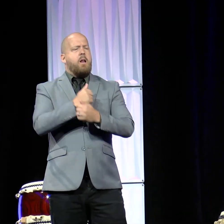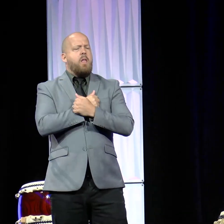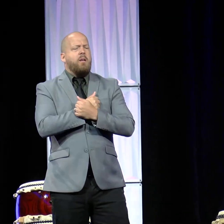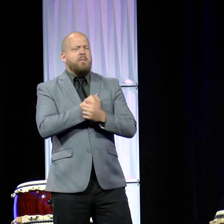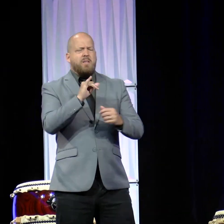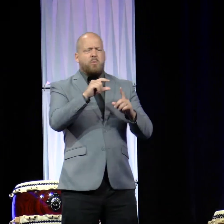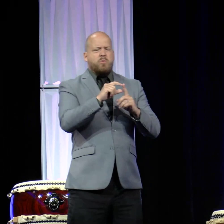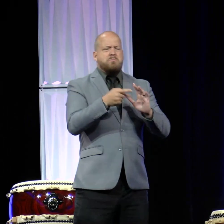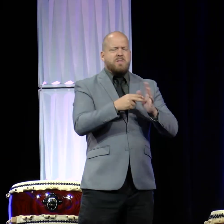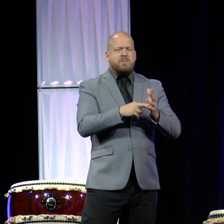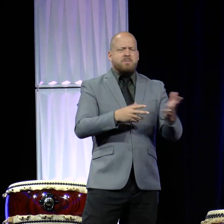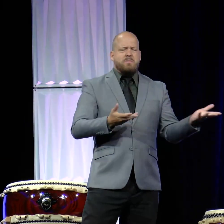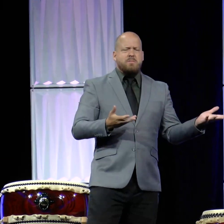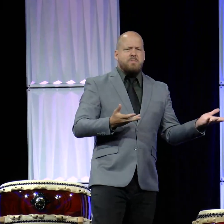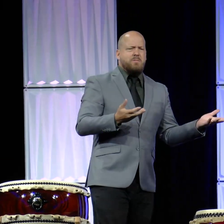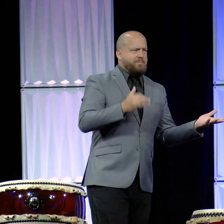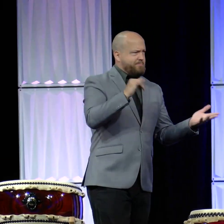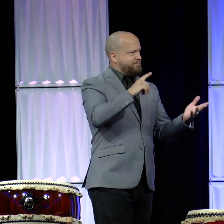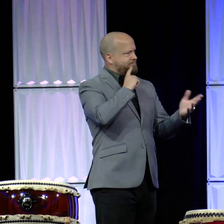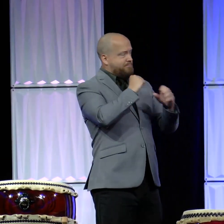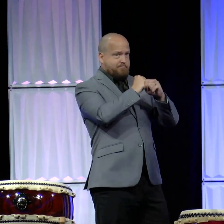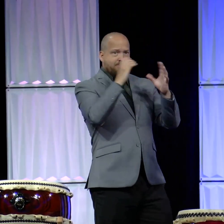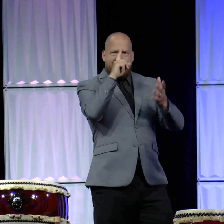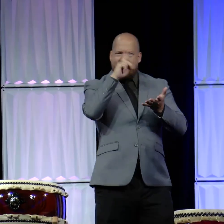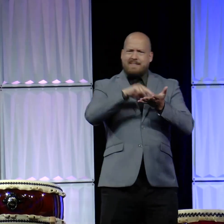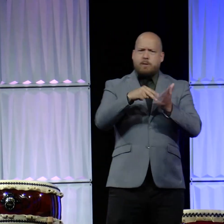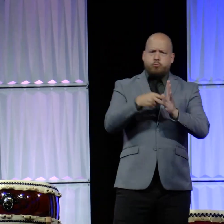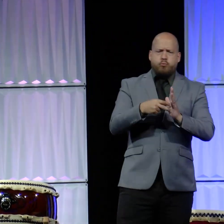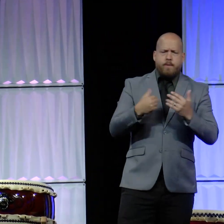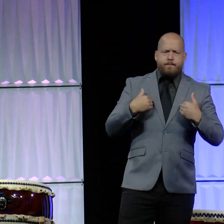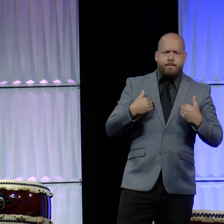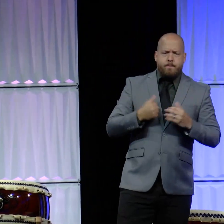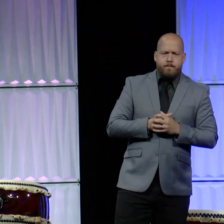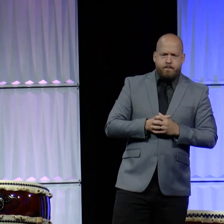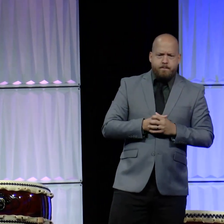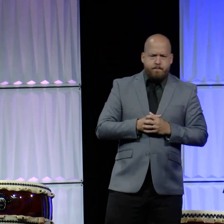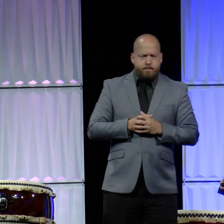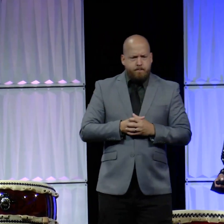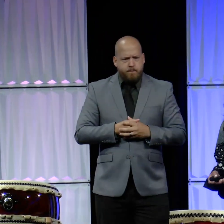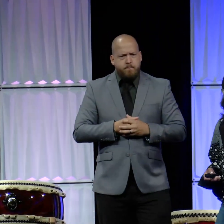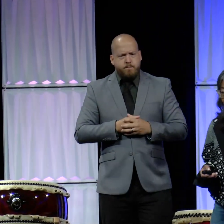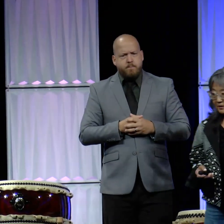decolonizing act. Oh, my slides are not up.